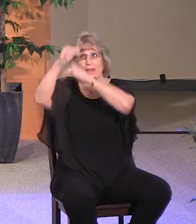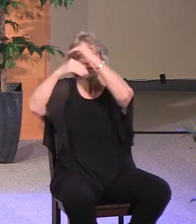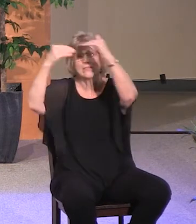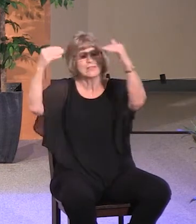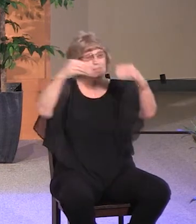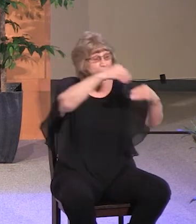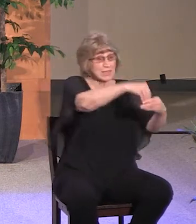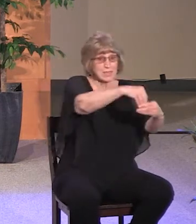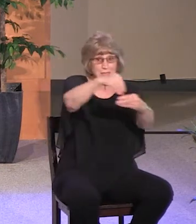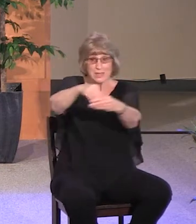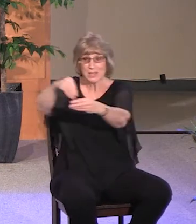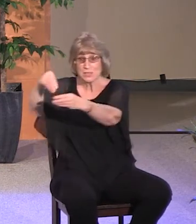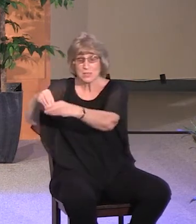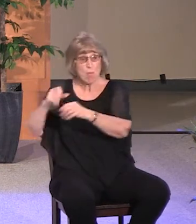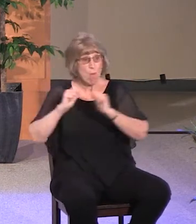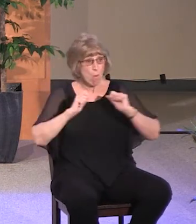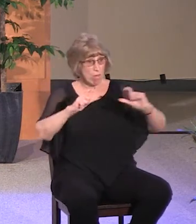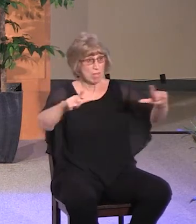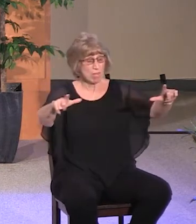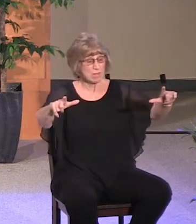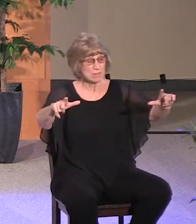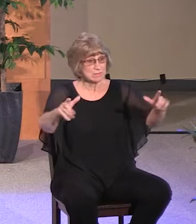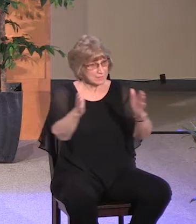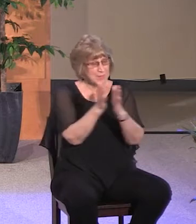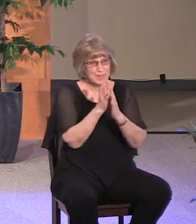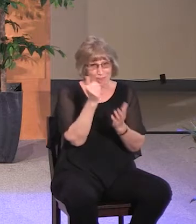us. Yeah, amen is right.